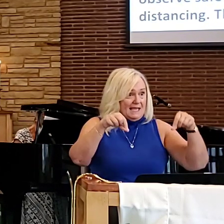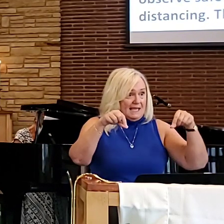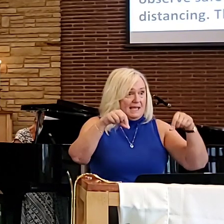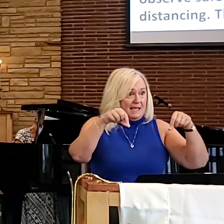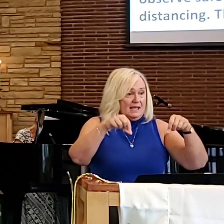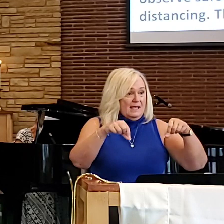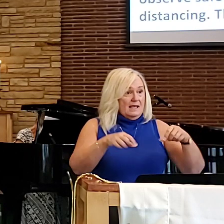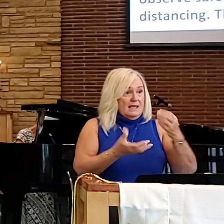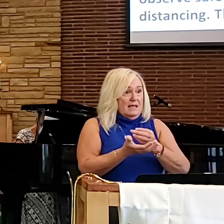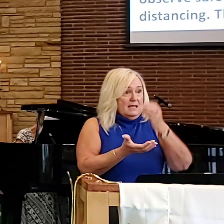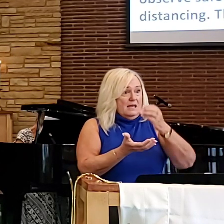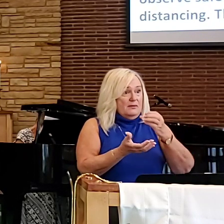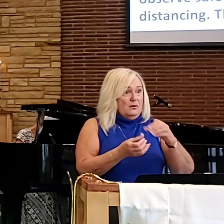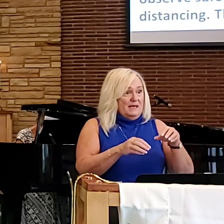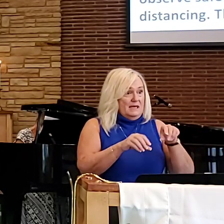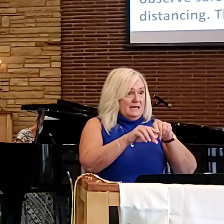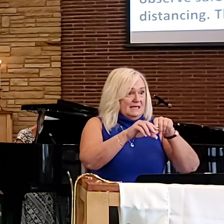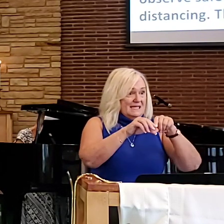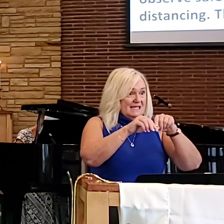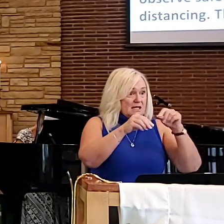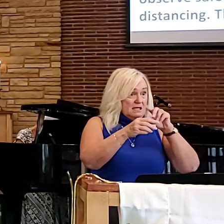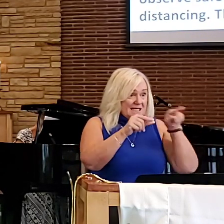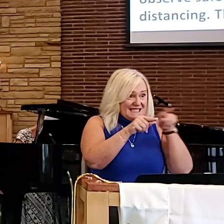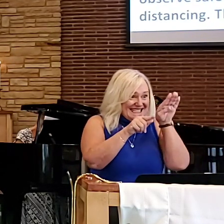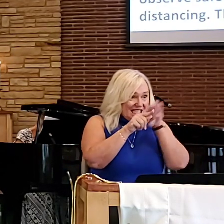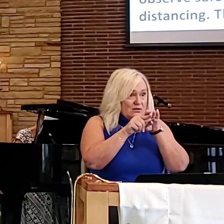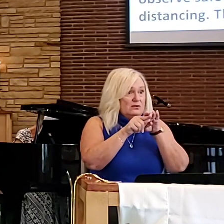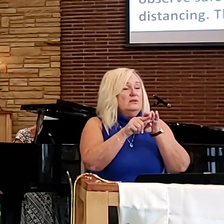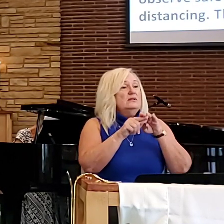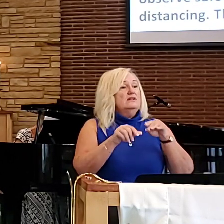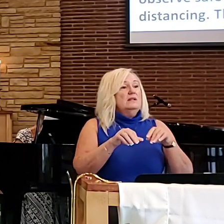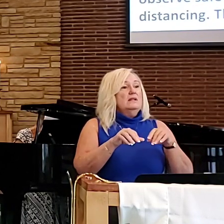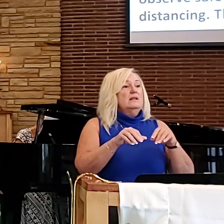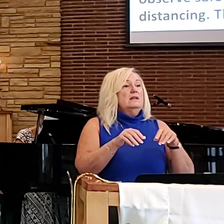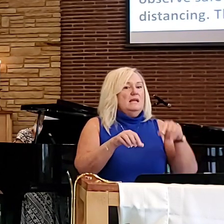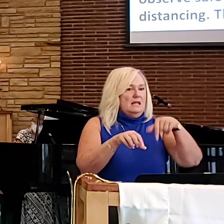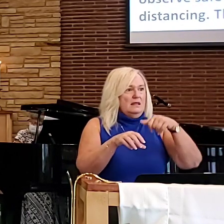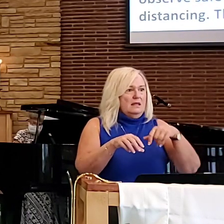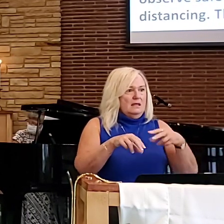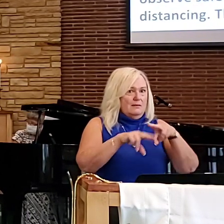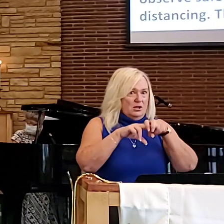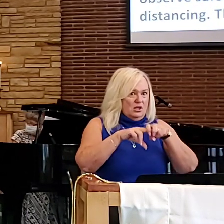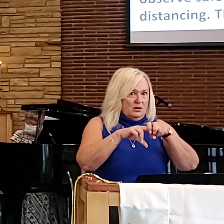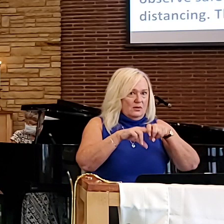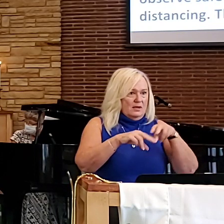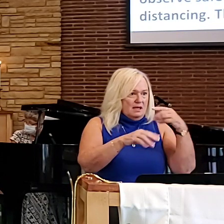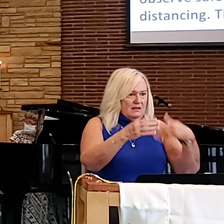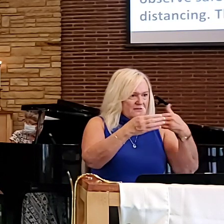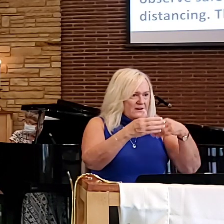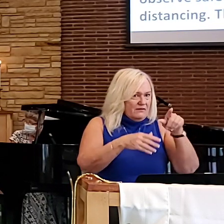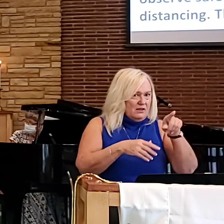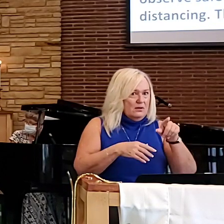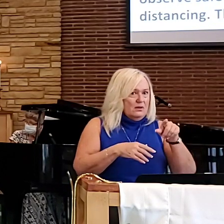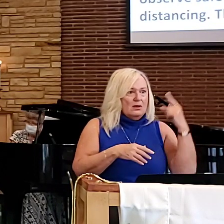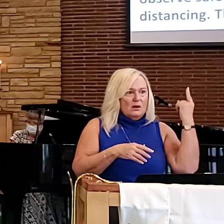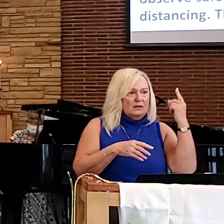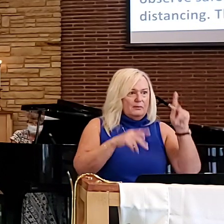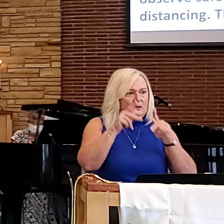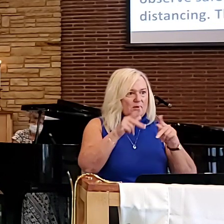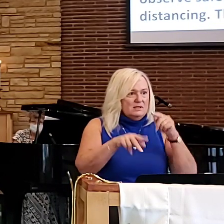cup will be sealed as well. Those will be in the pew in front of you so that the only people that touch